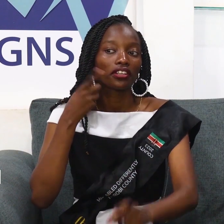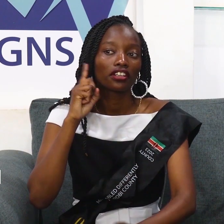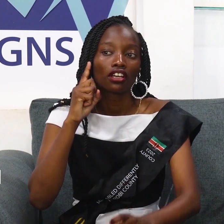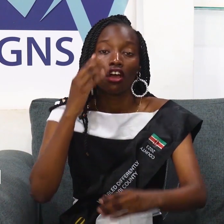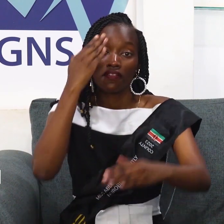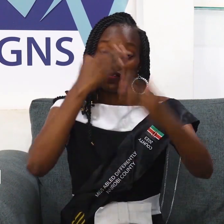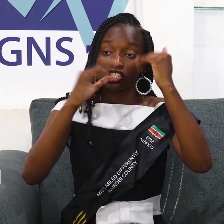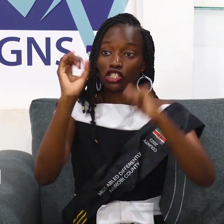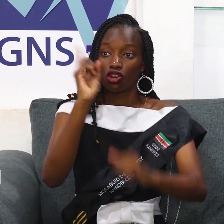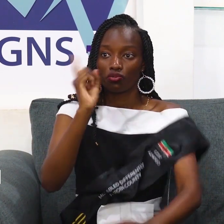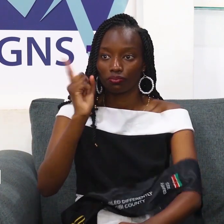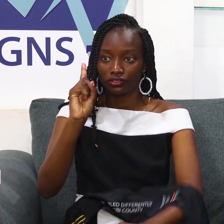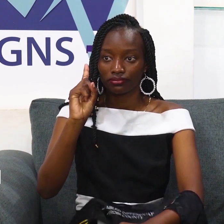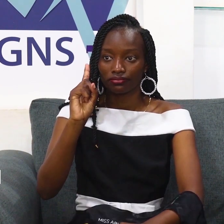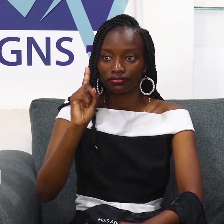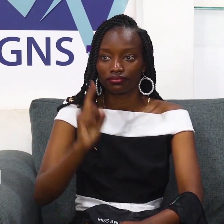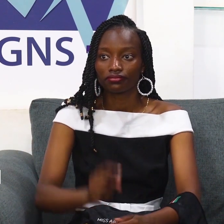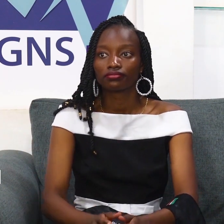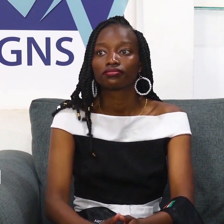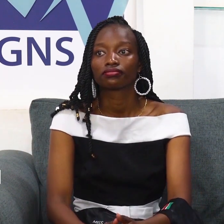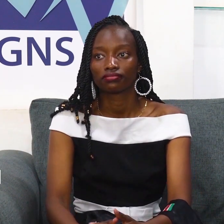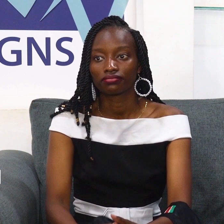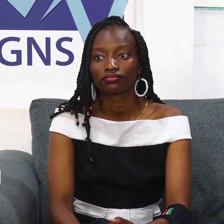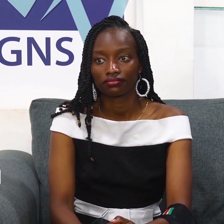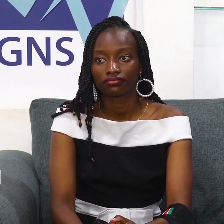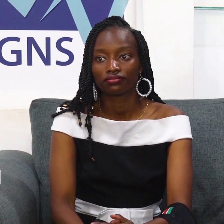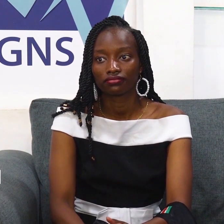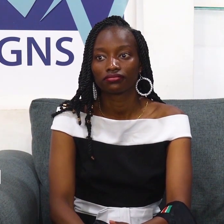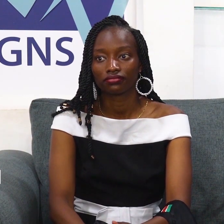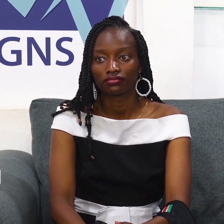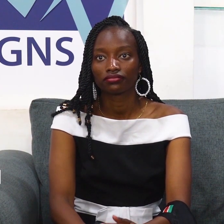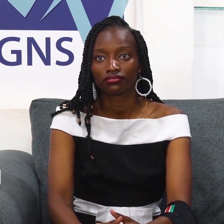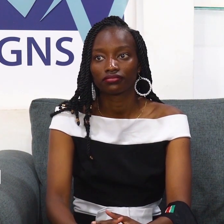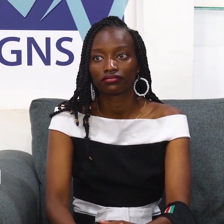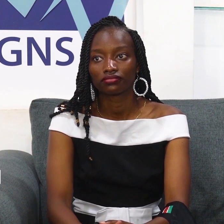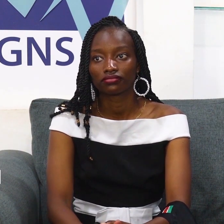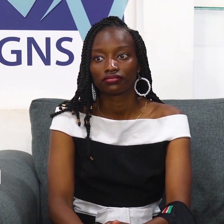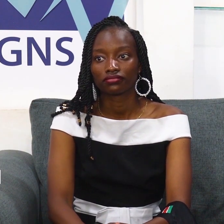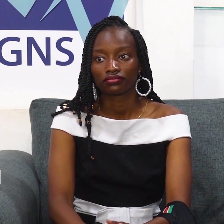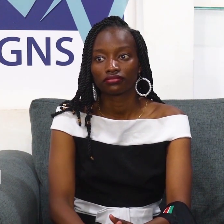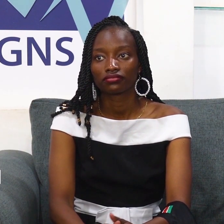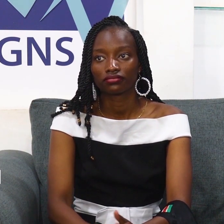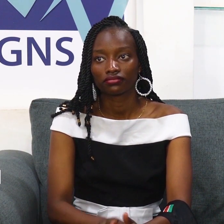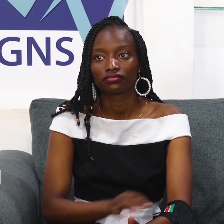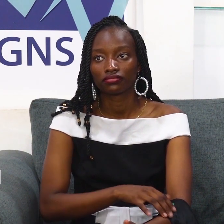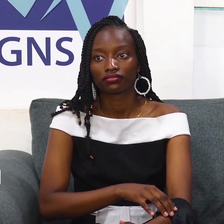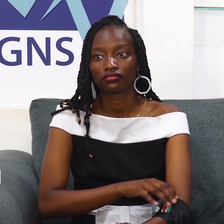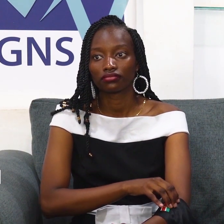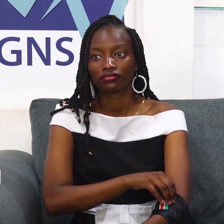had really participated from different competitions. For deaf competition Nairobi, Miss